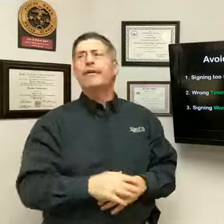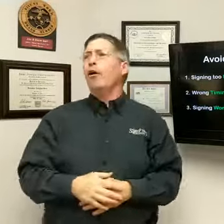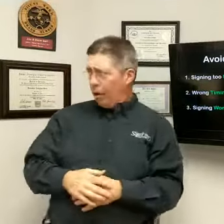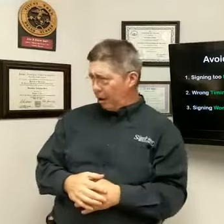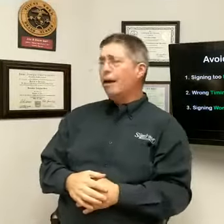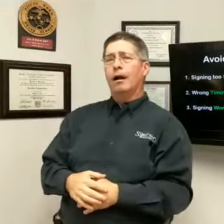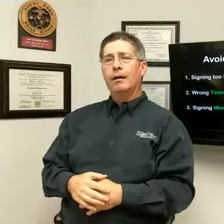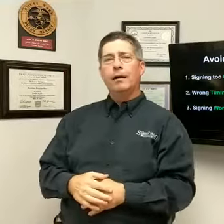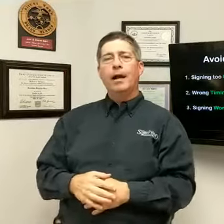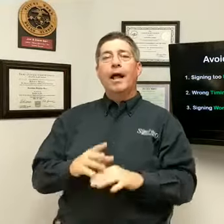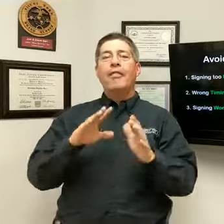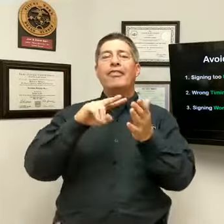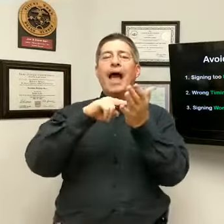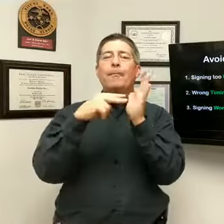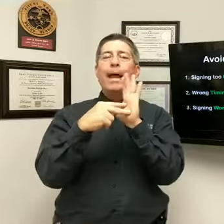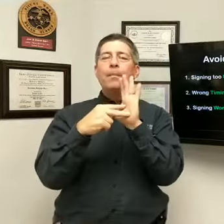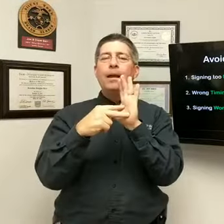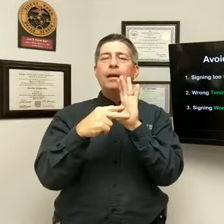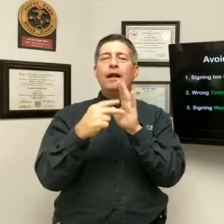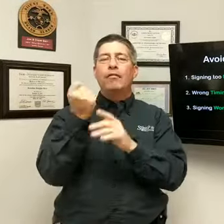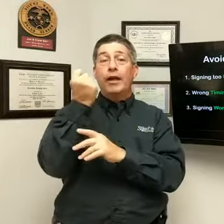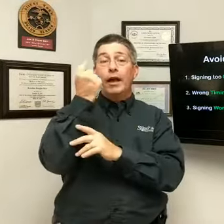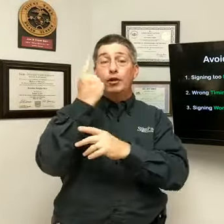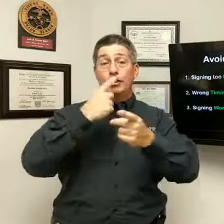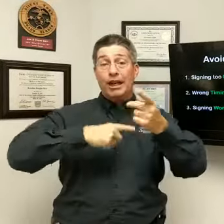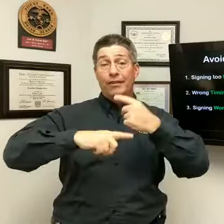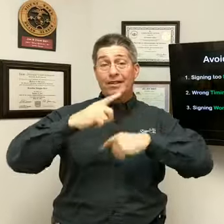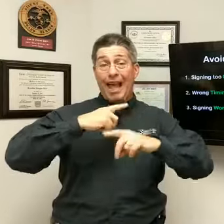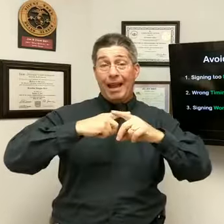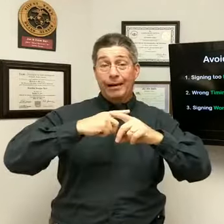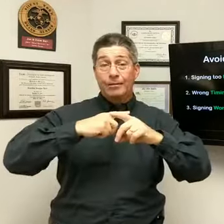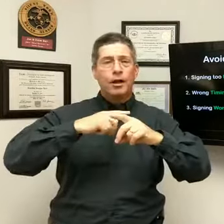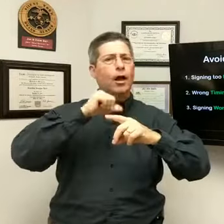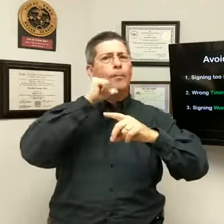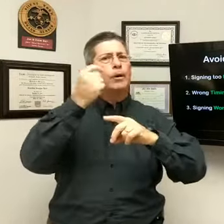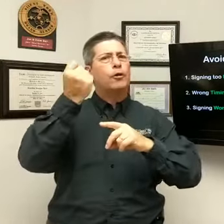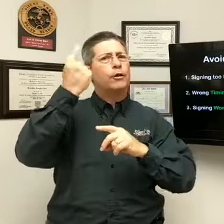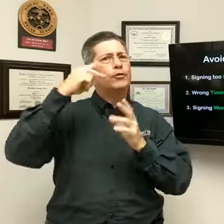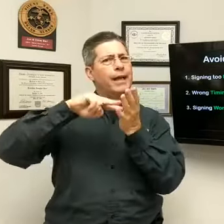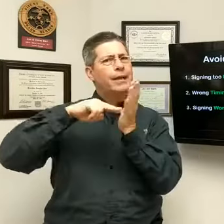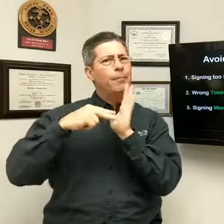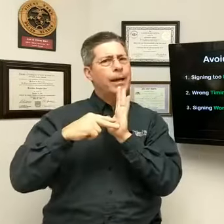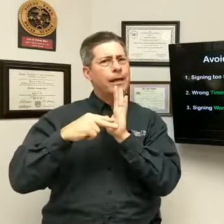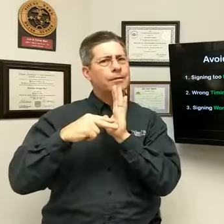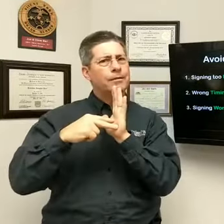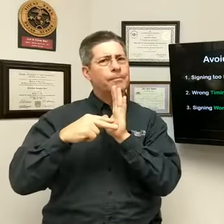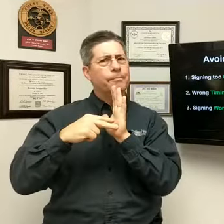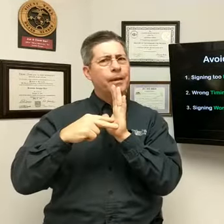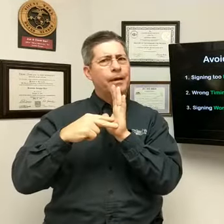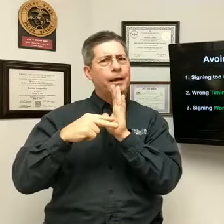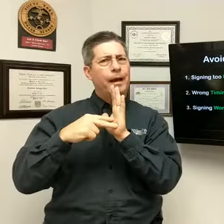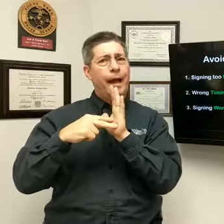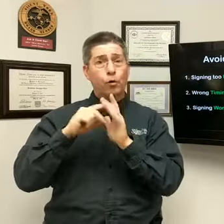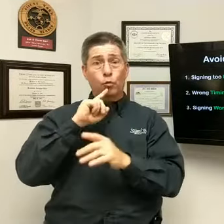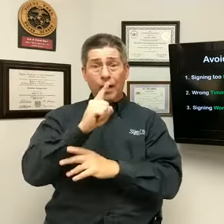go, That may mean they understand the signs, but don't understand the meanings. And